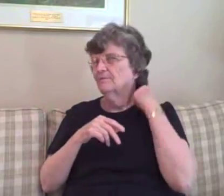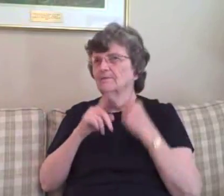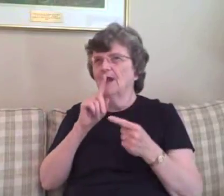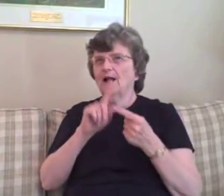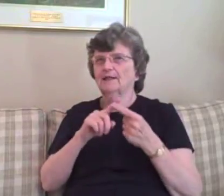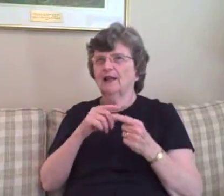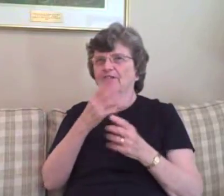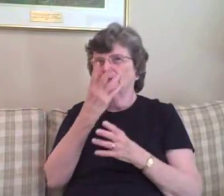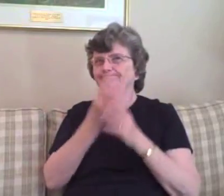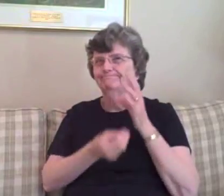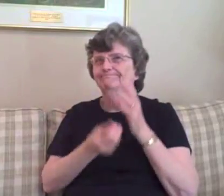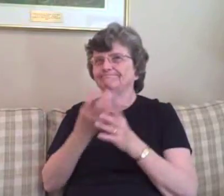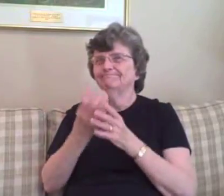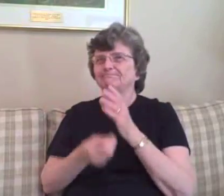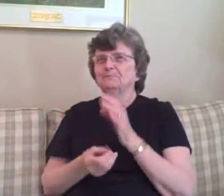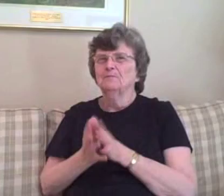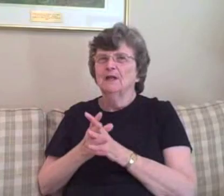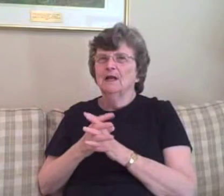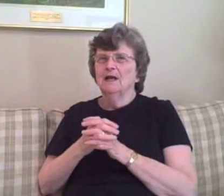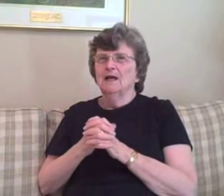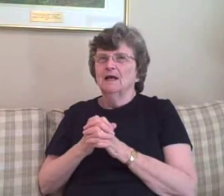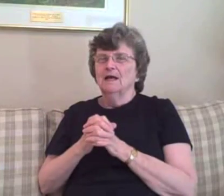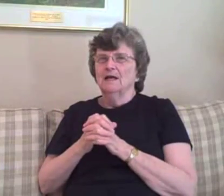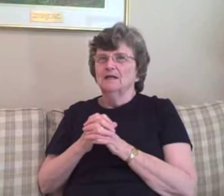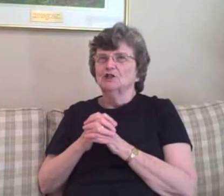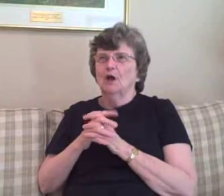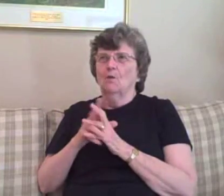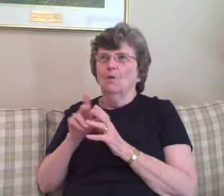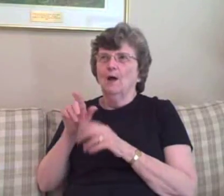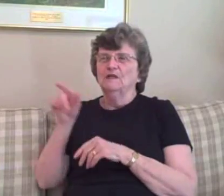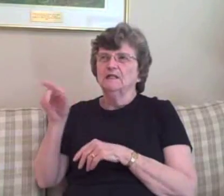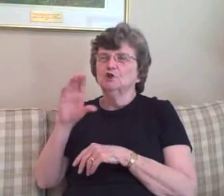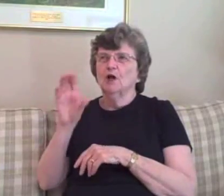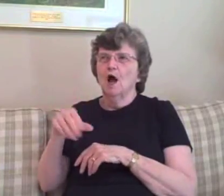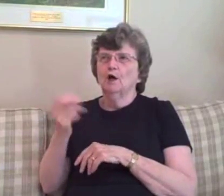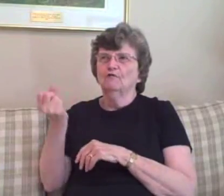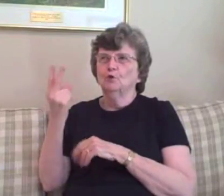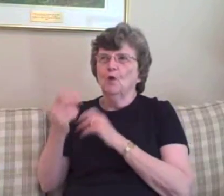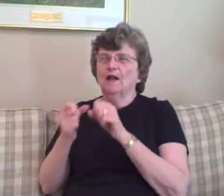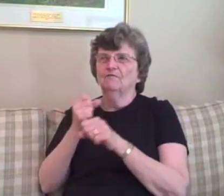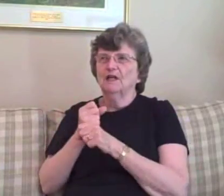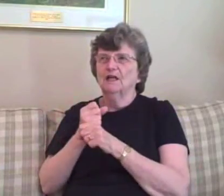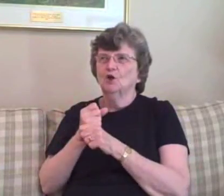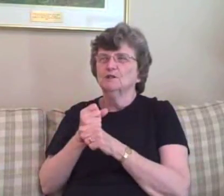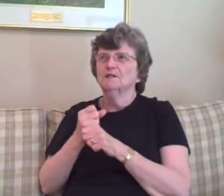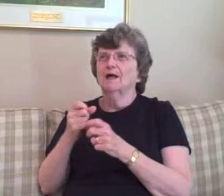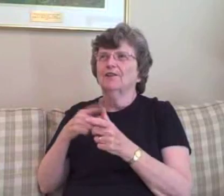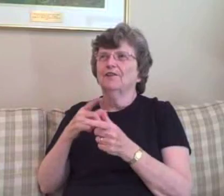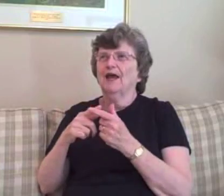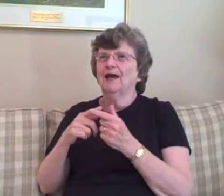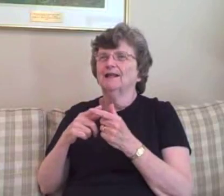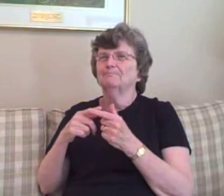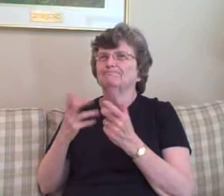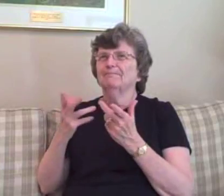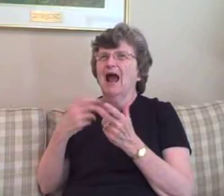with my relatives until they'd all passed. I was in Chicago for 12 years,